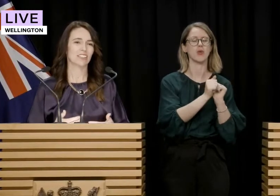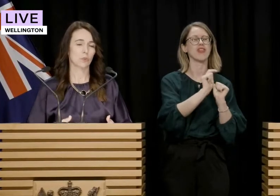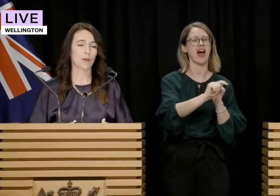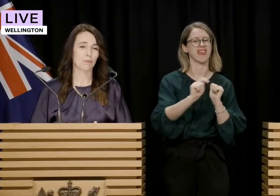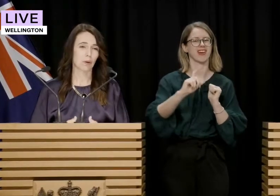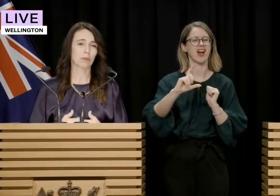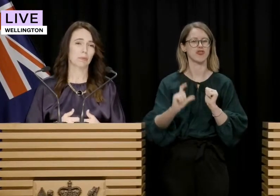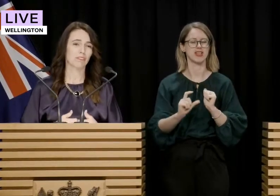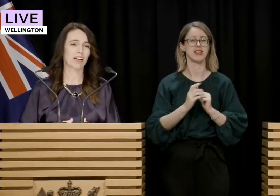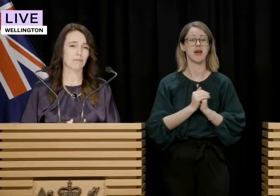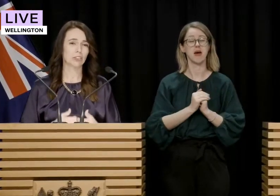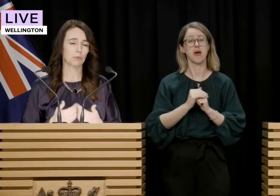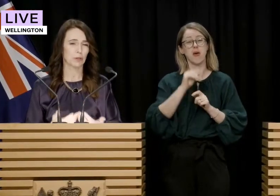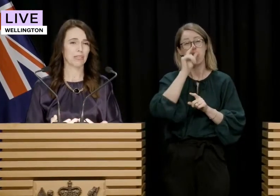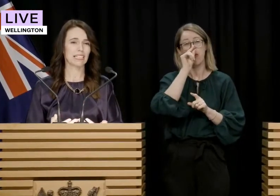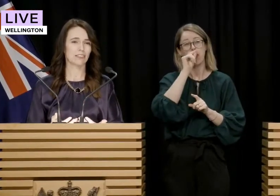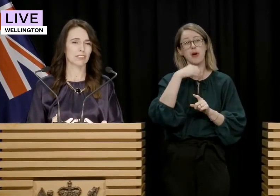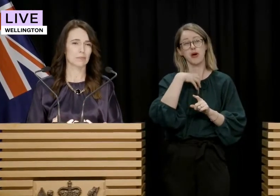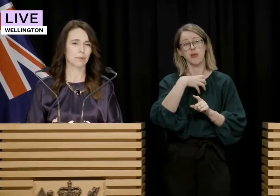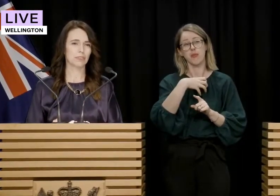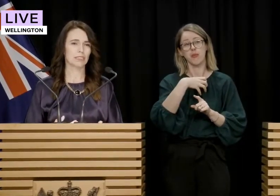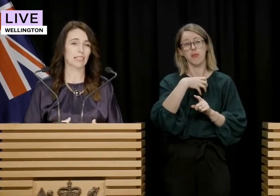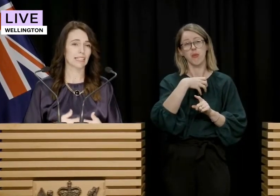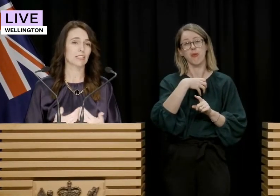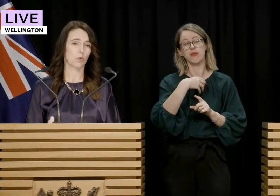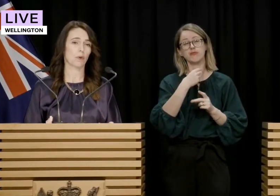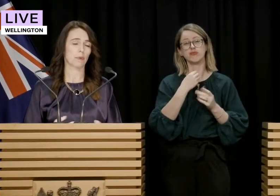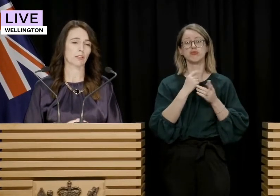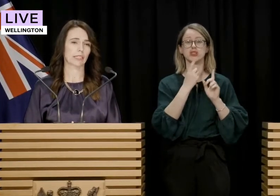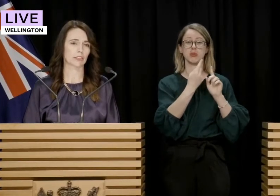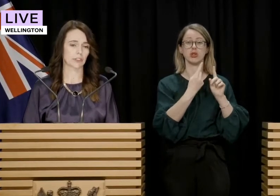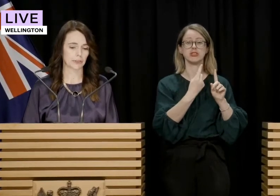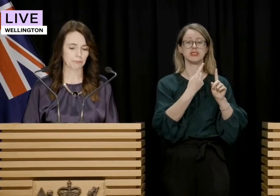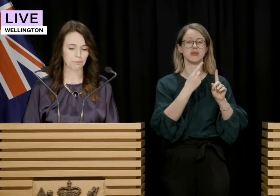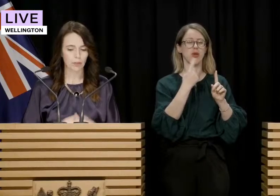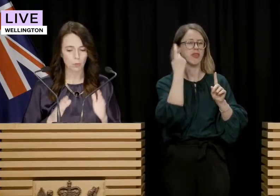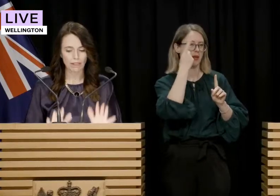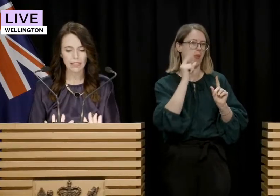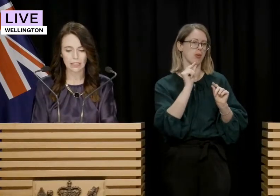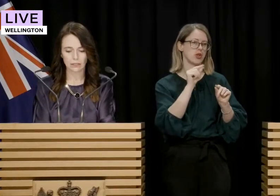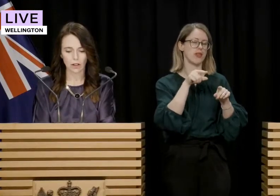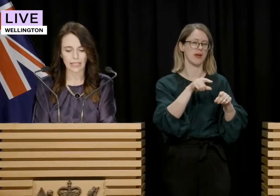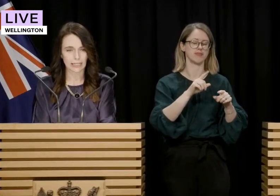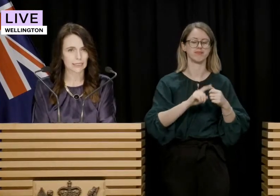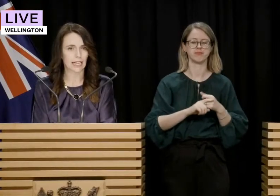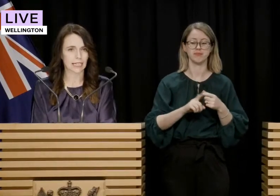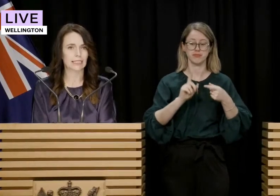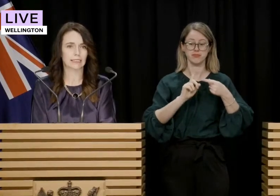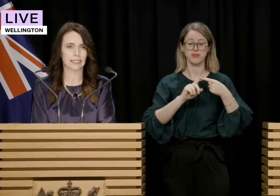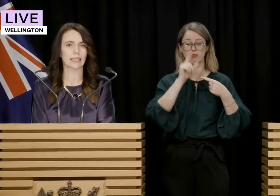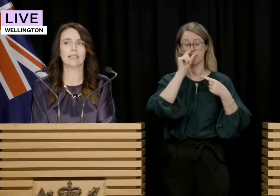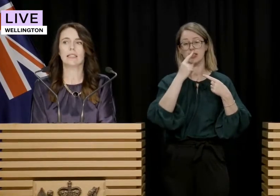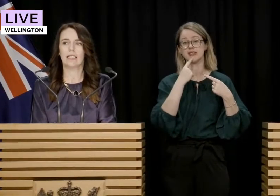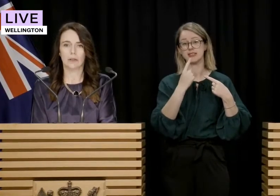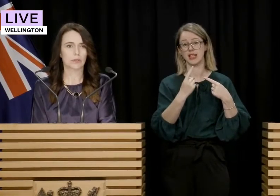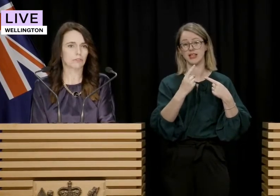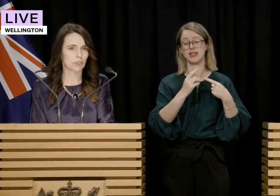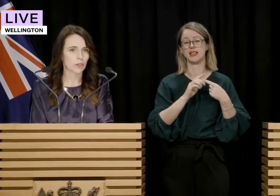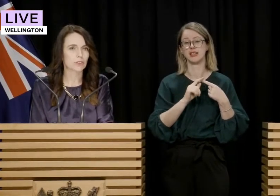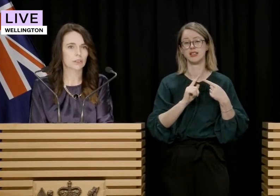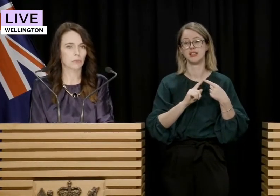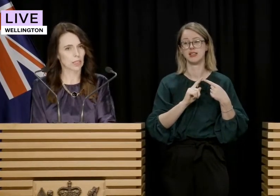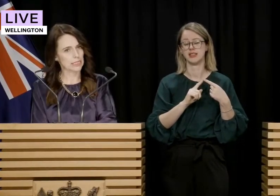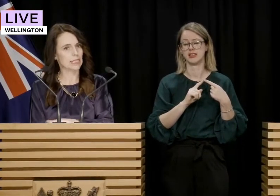other areas where we can probably provide much more immediate response, and that's what we've been looking to do. One thing I can say is that it was